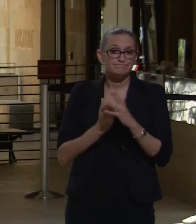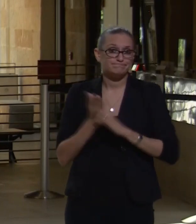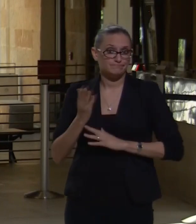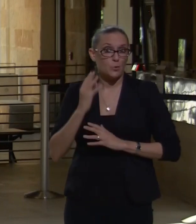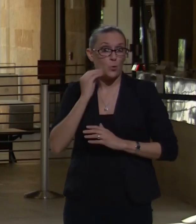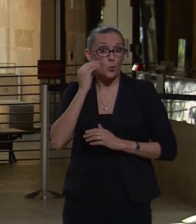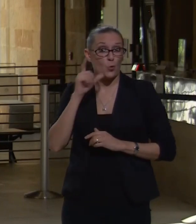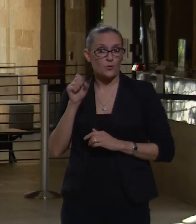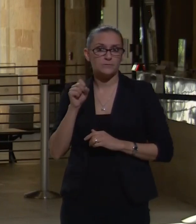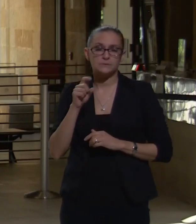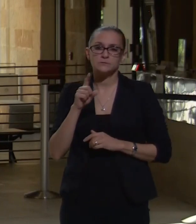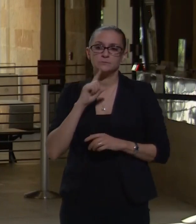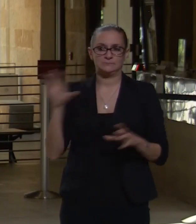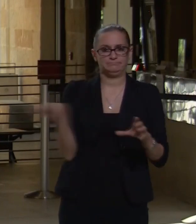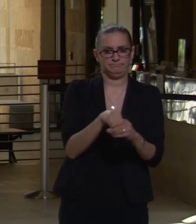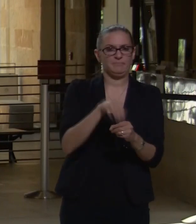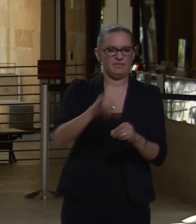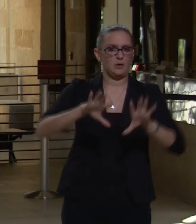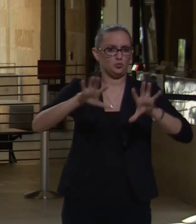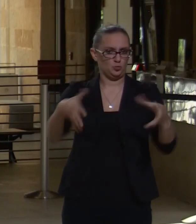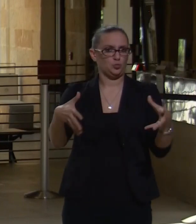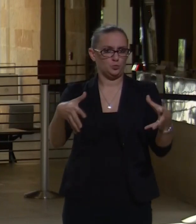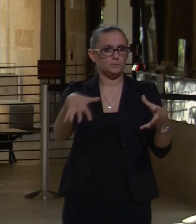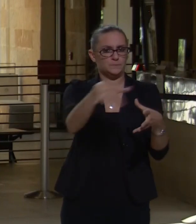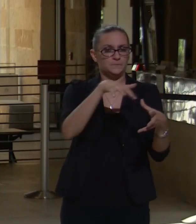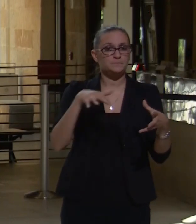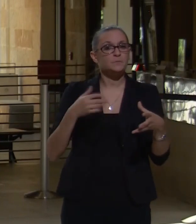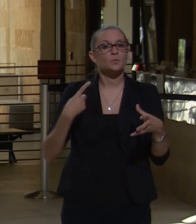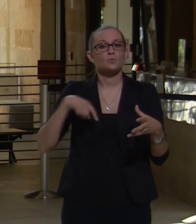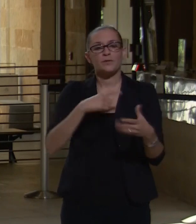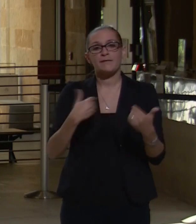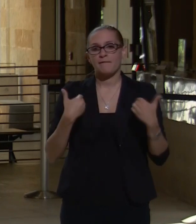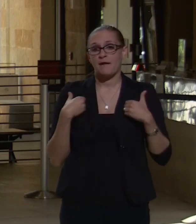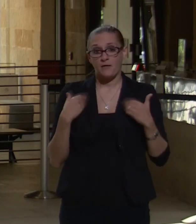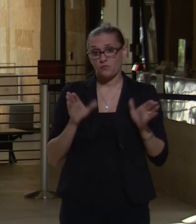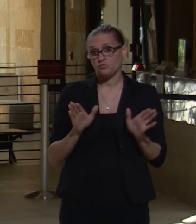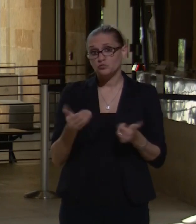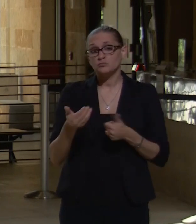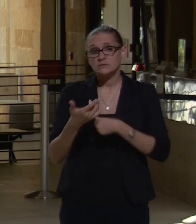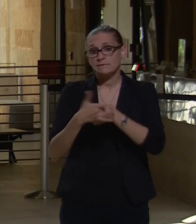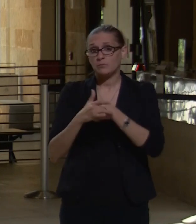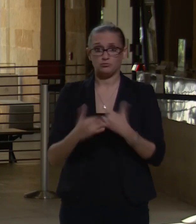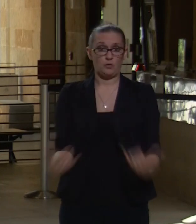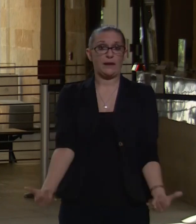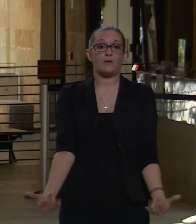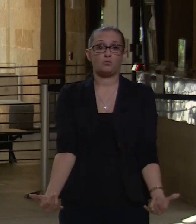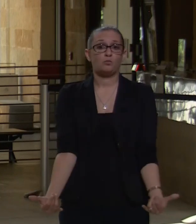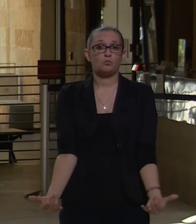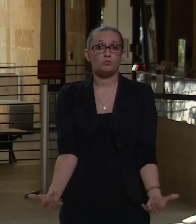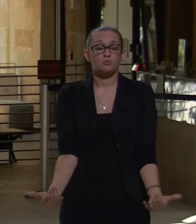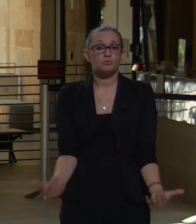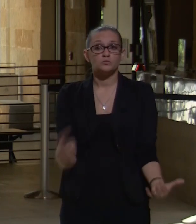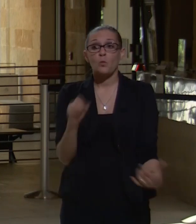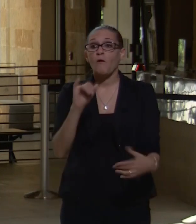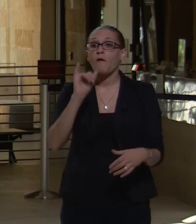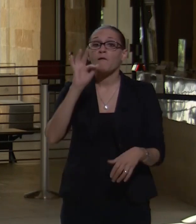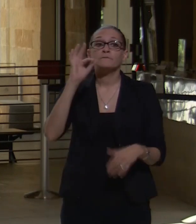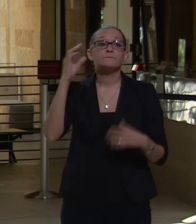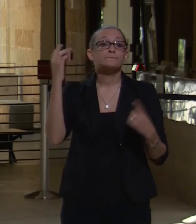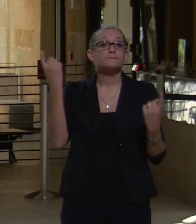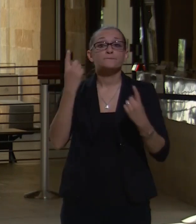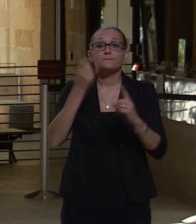community are in that group. We have rooms that are available right now. So that if